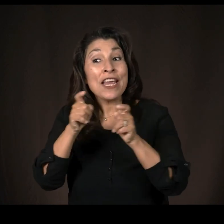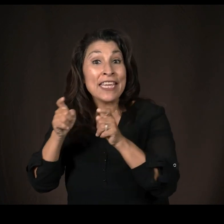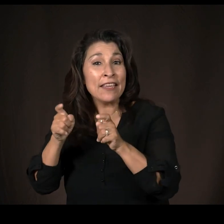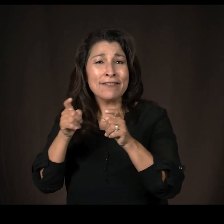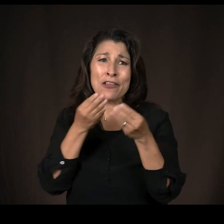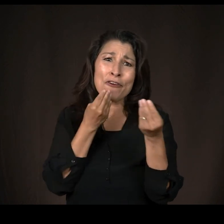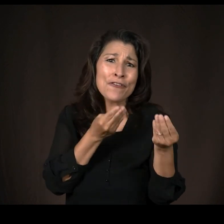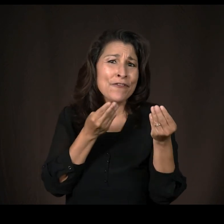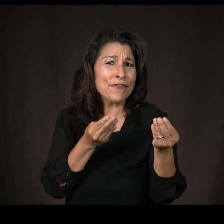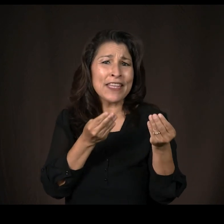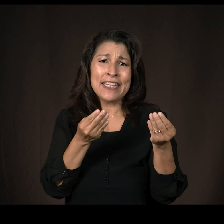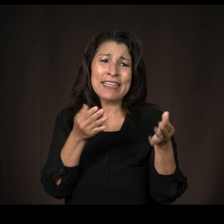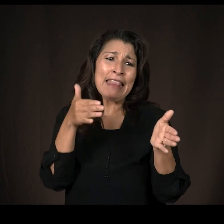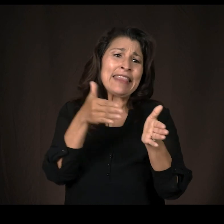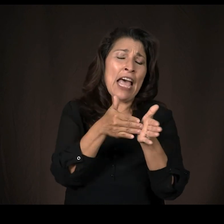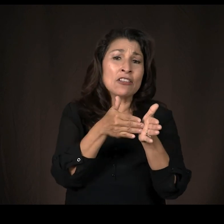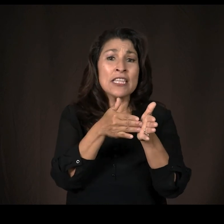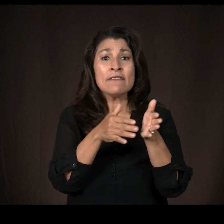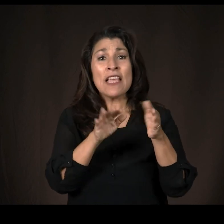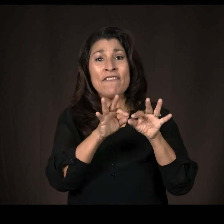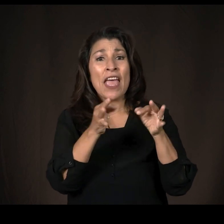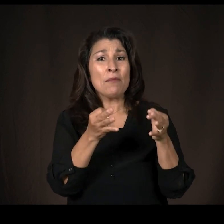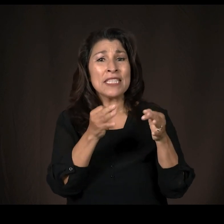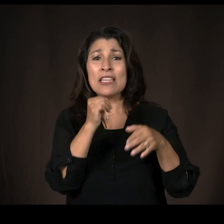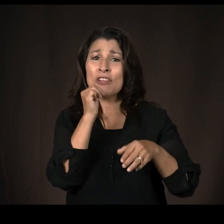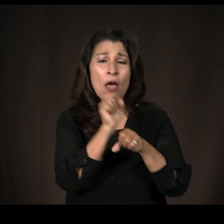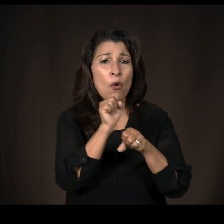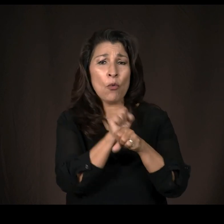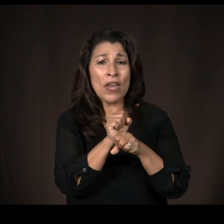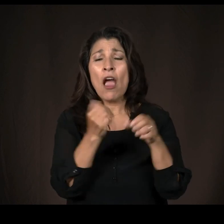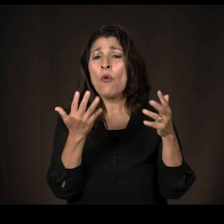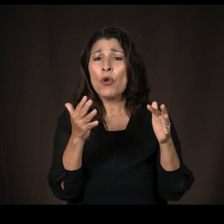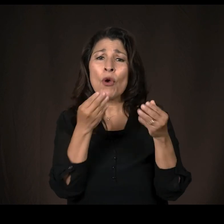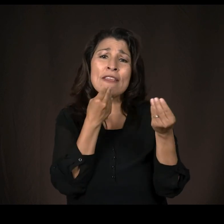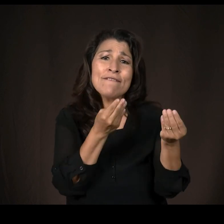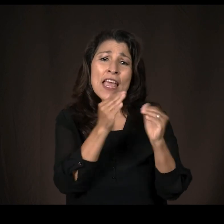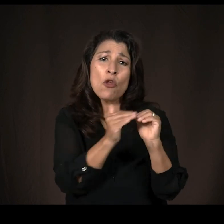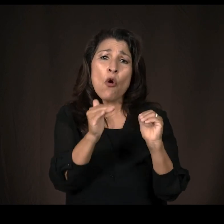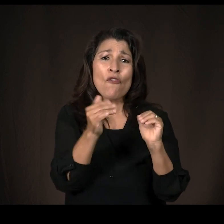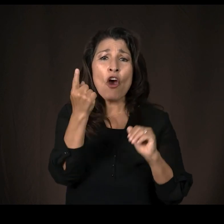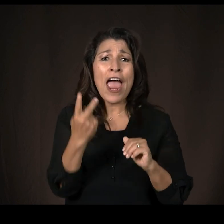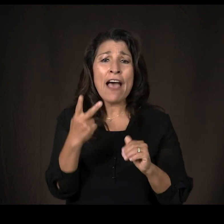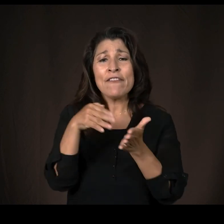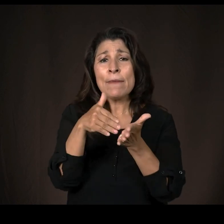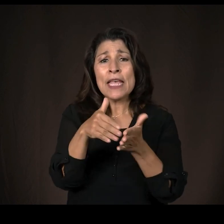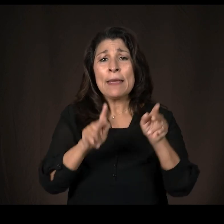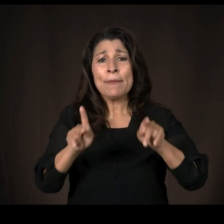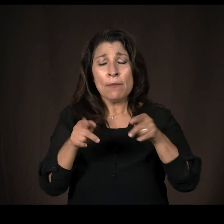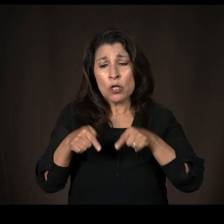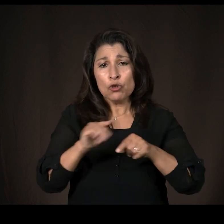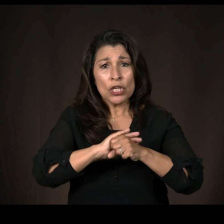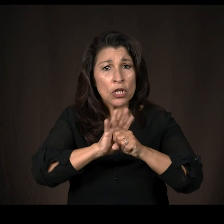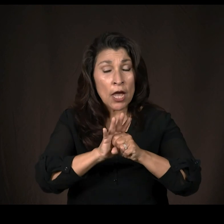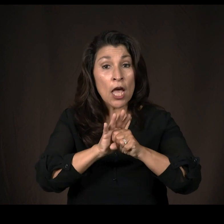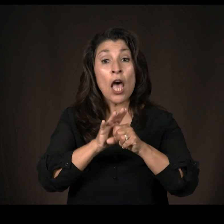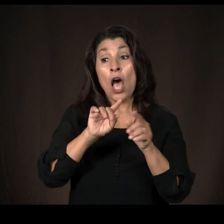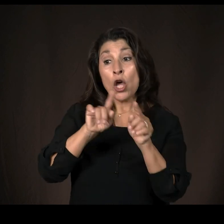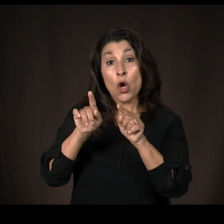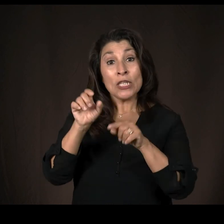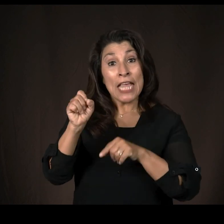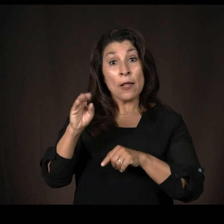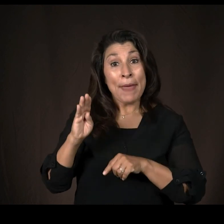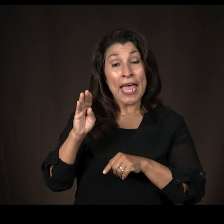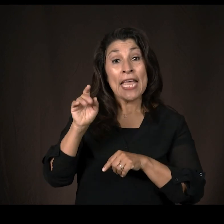are feeding literally thousands of out-of-work families. We've already fed over 500,000 people during COVID. You can go to